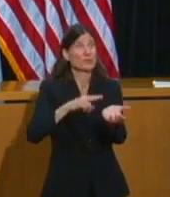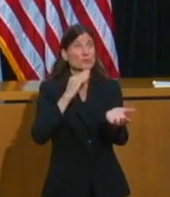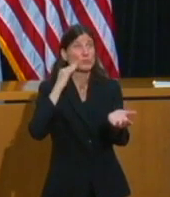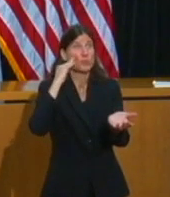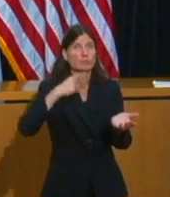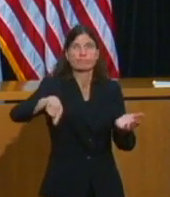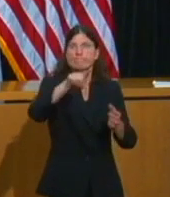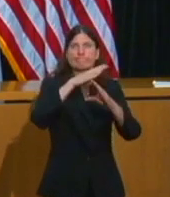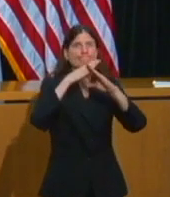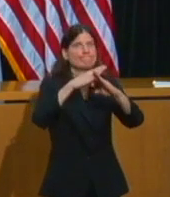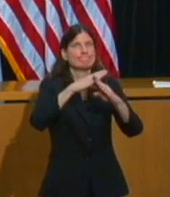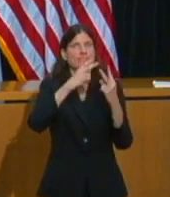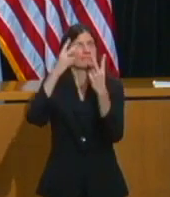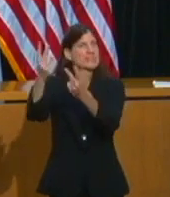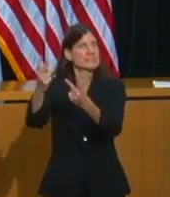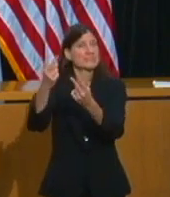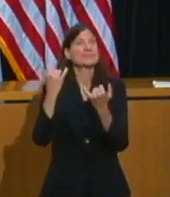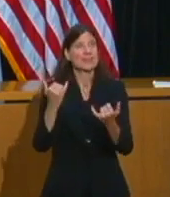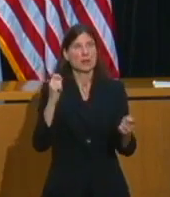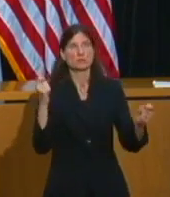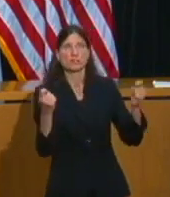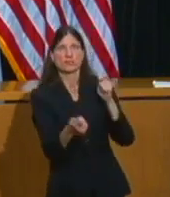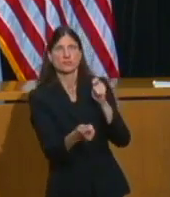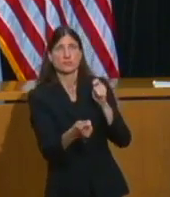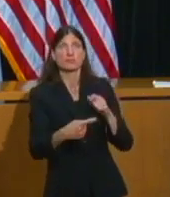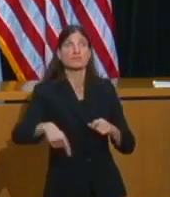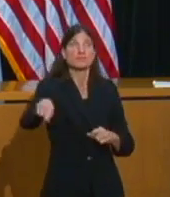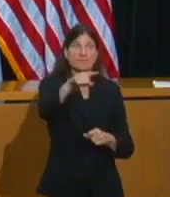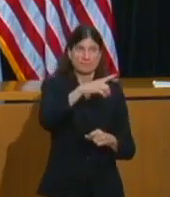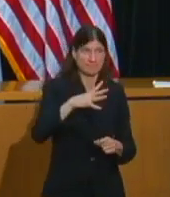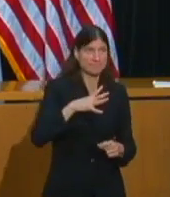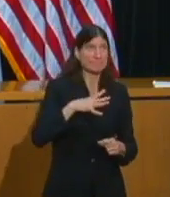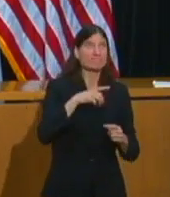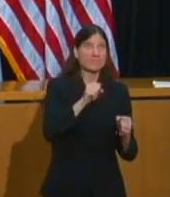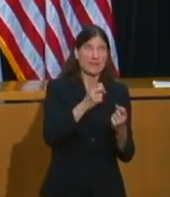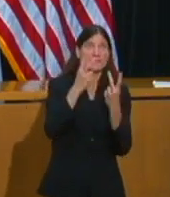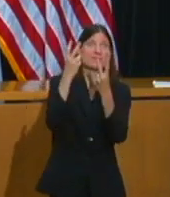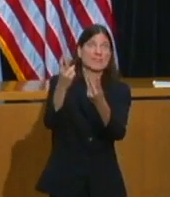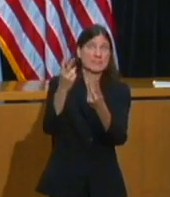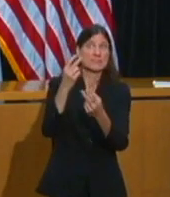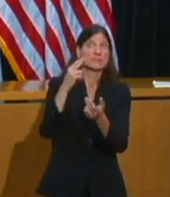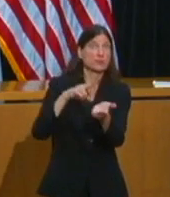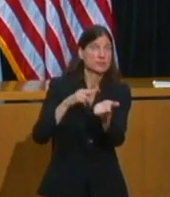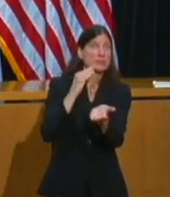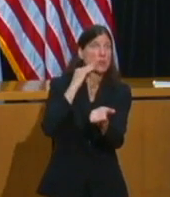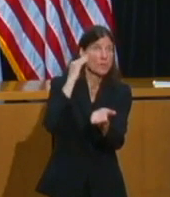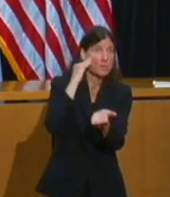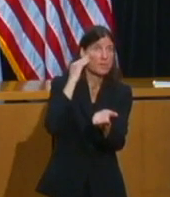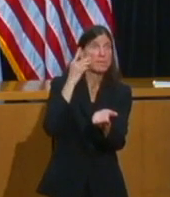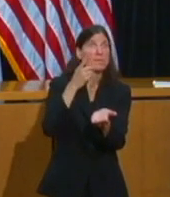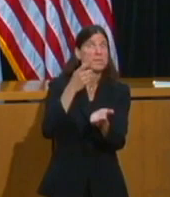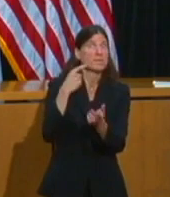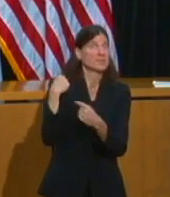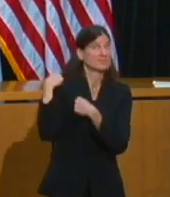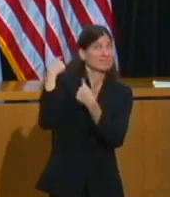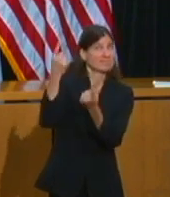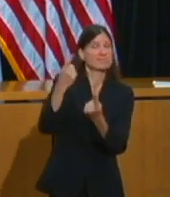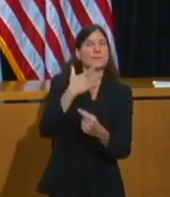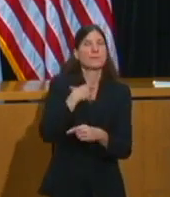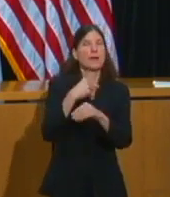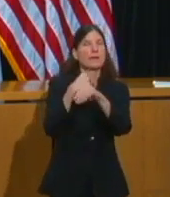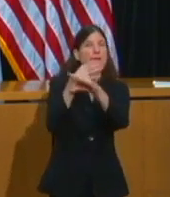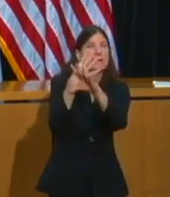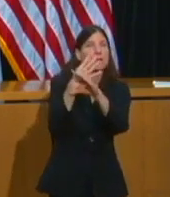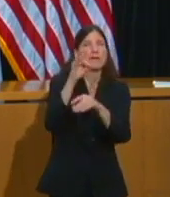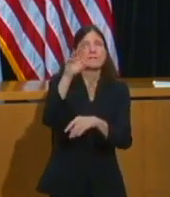electronic methods for communication with families between residents and visitors, such as Skype, FaceTime, there's nothing we know like